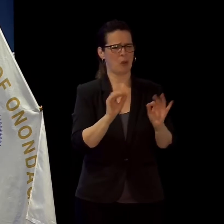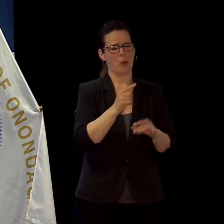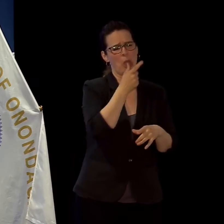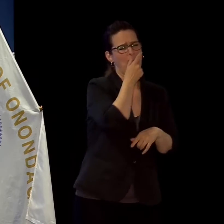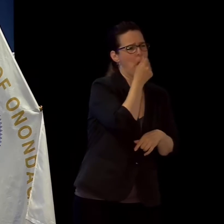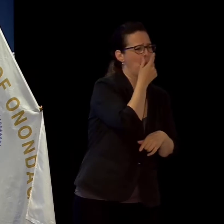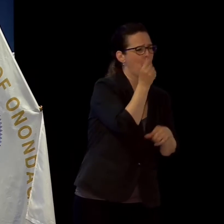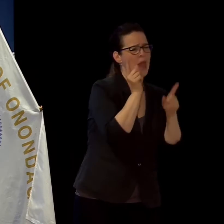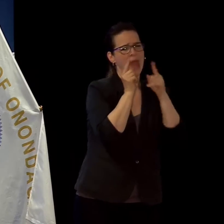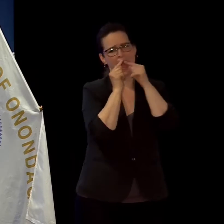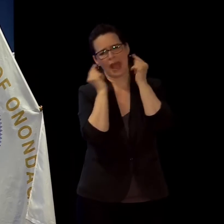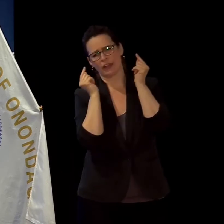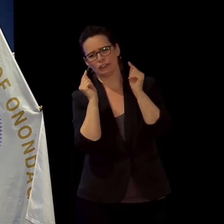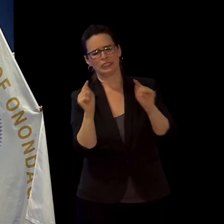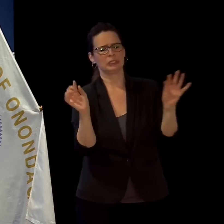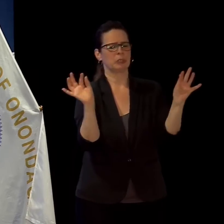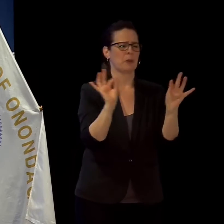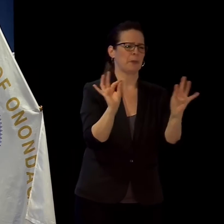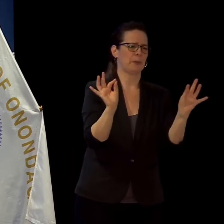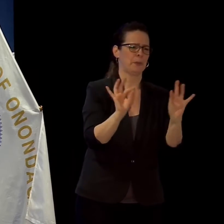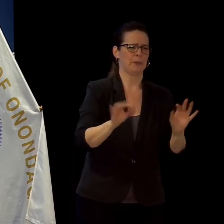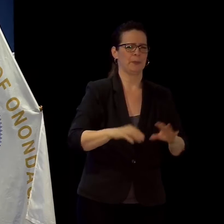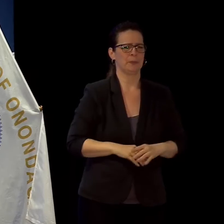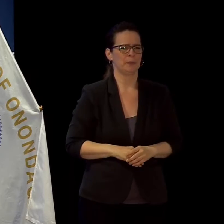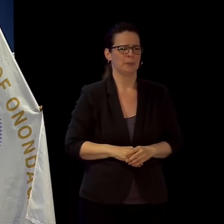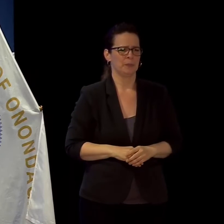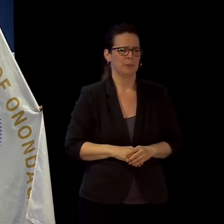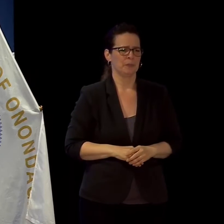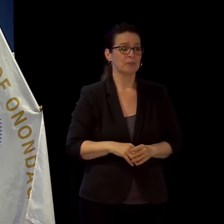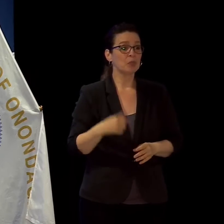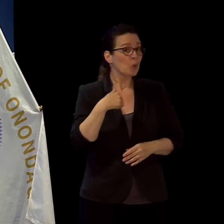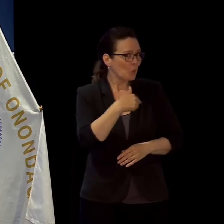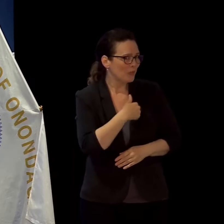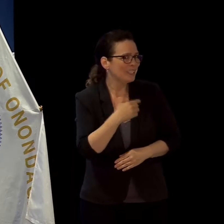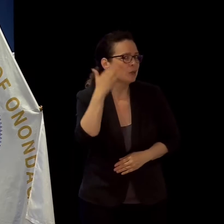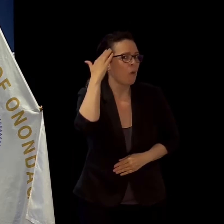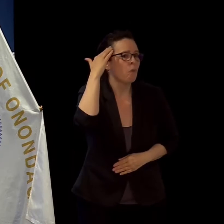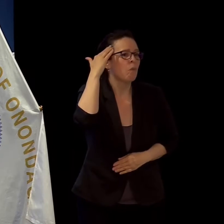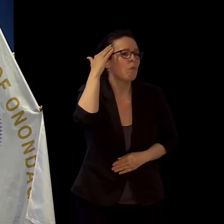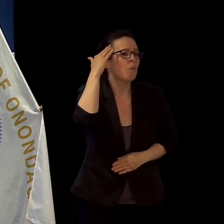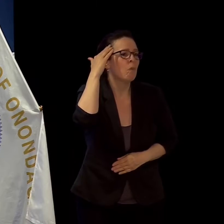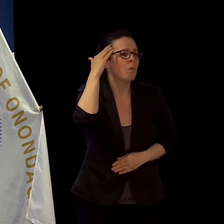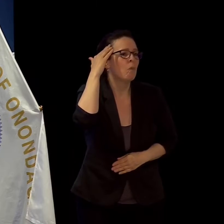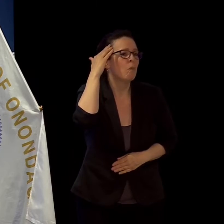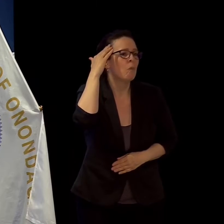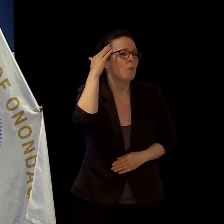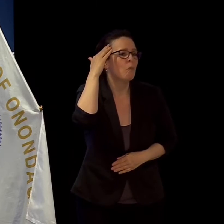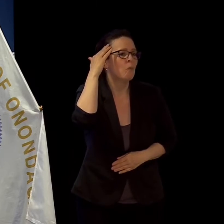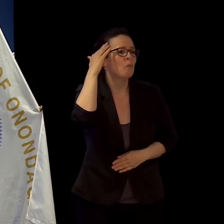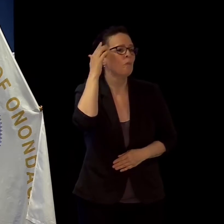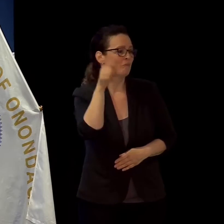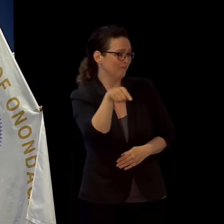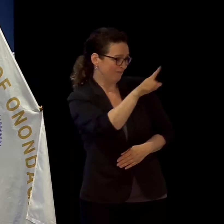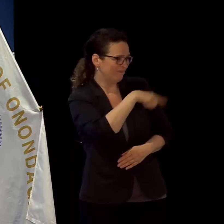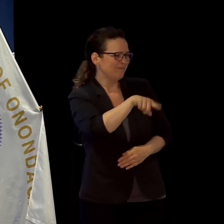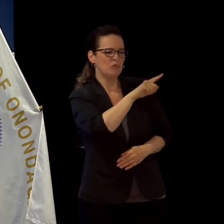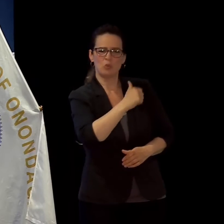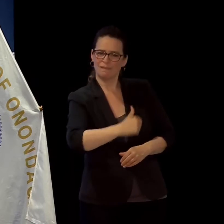feel it's necessary. And so, again, it's about, we know there's a percentage of the community we're never going to get vaccinated. The good news is